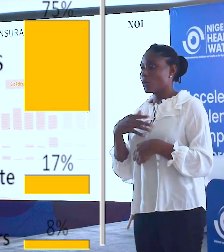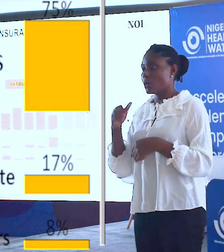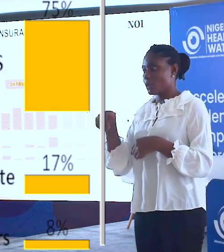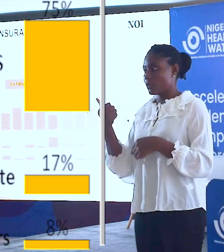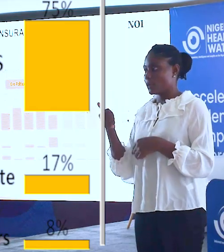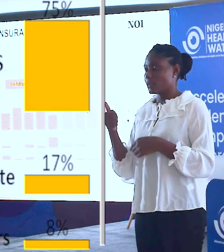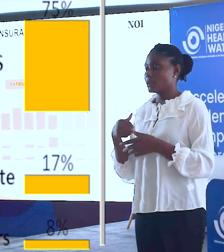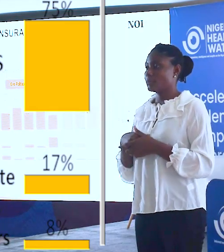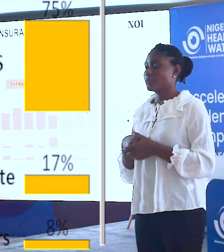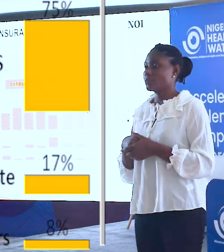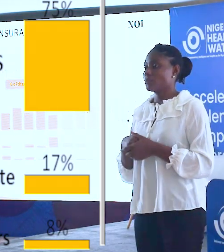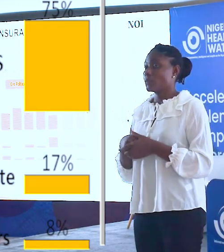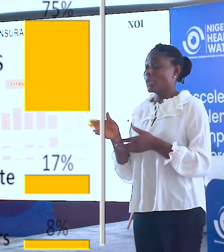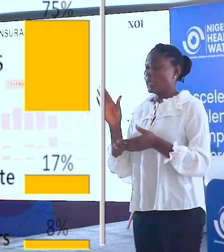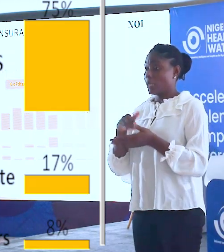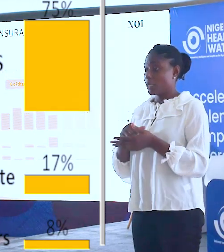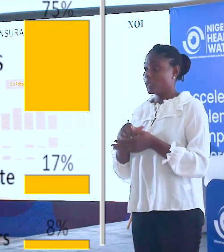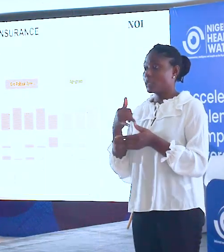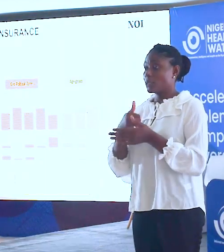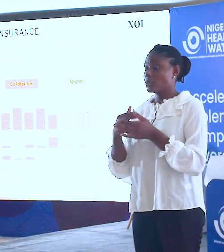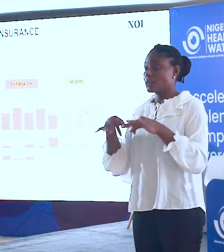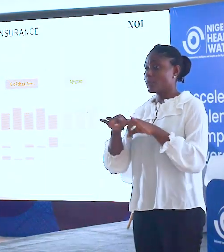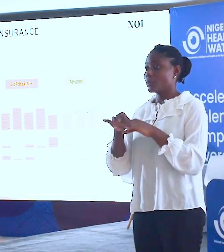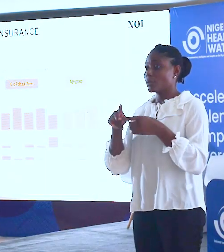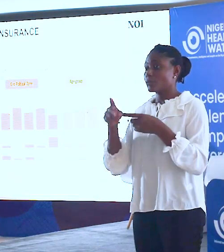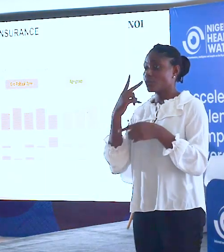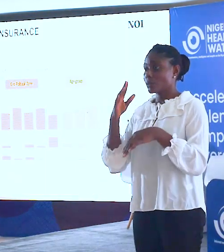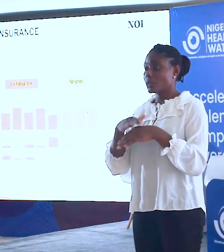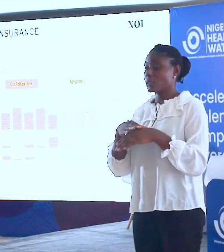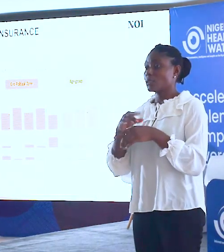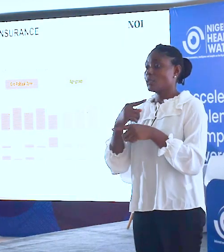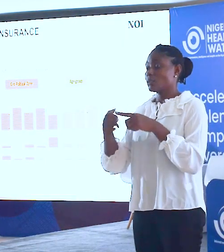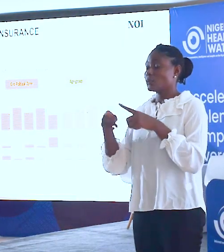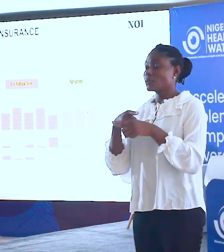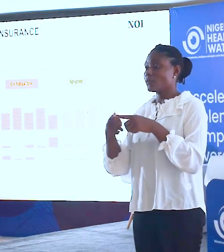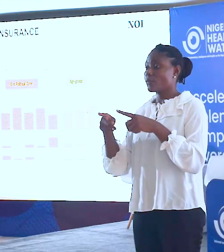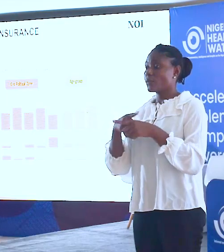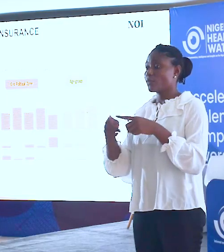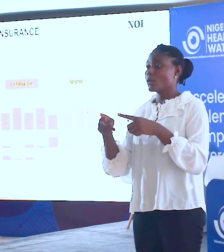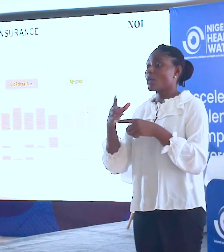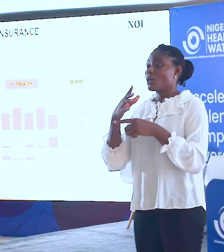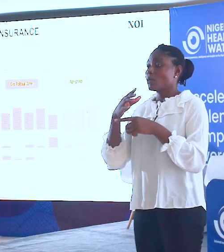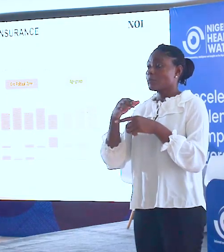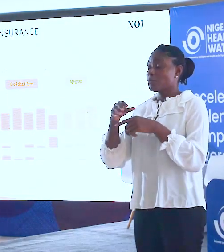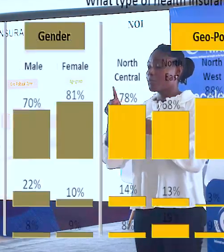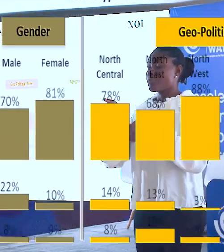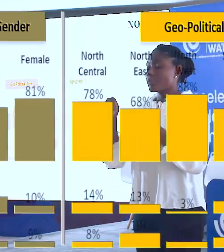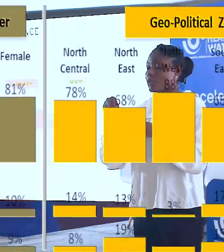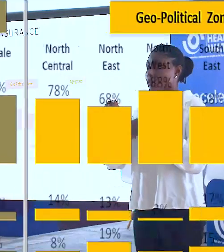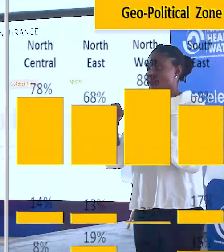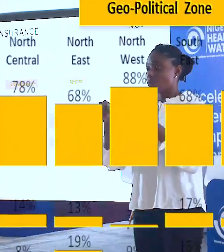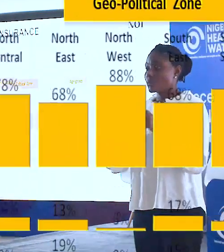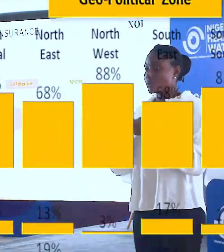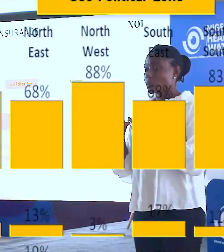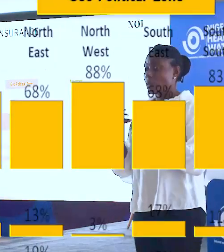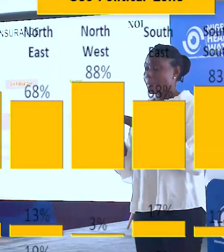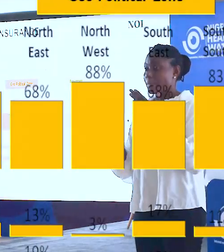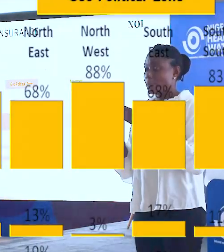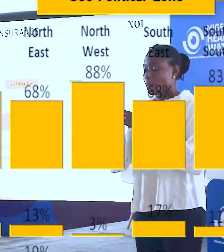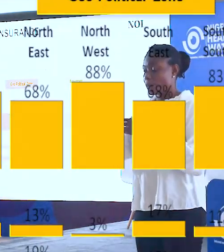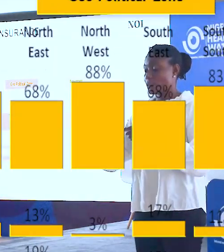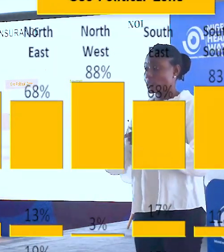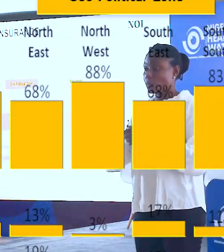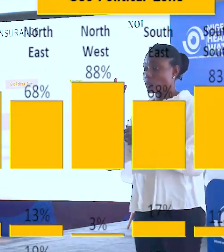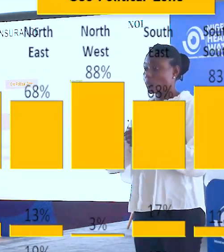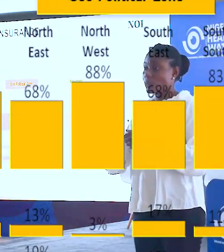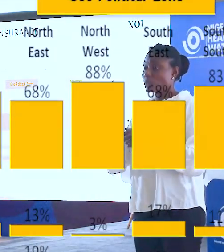others. It's again important to look at the distribution across the geopolitical zones and see that there isn't much difference except maybe with the